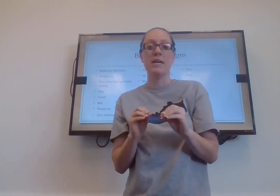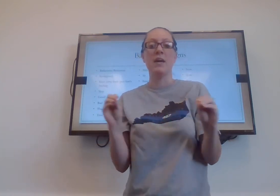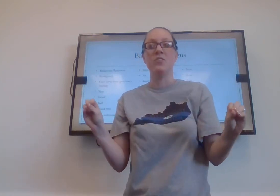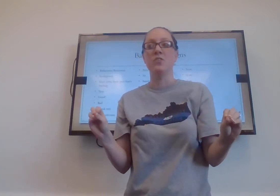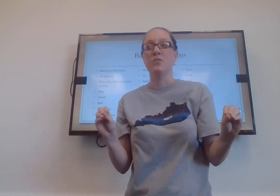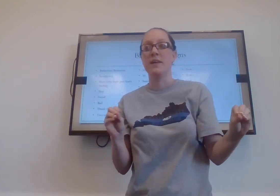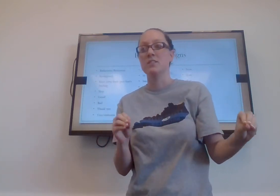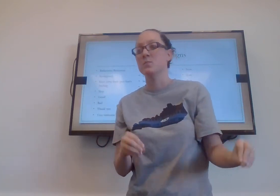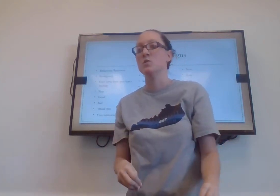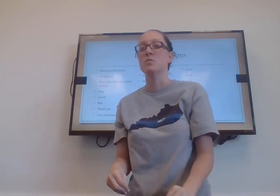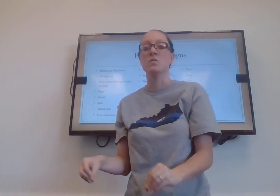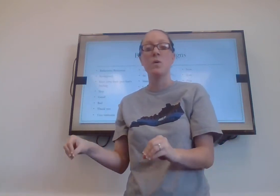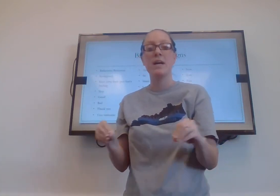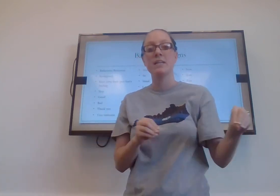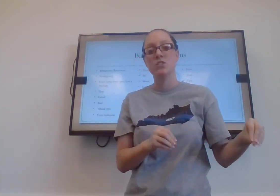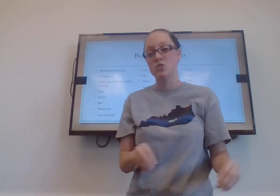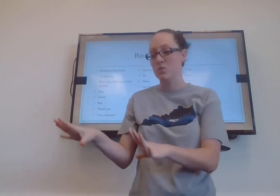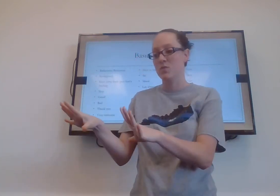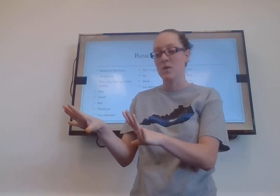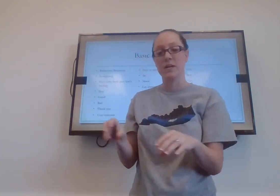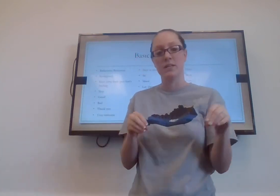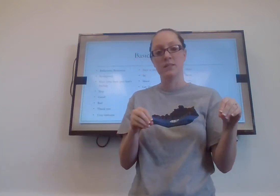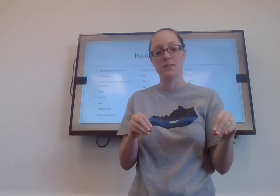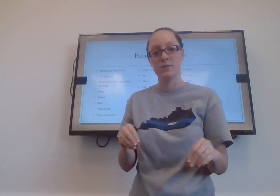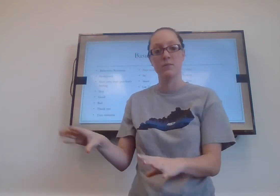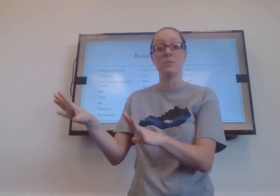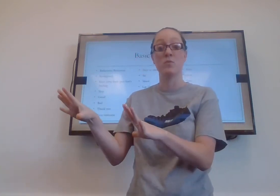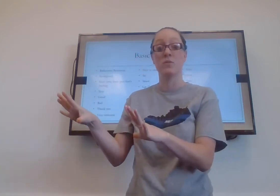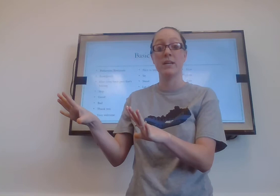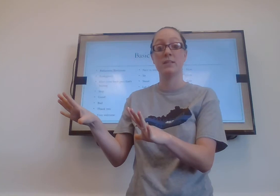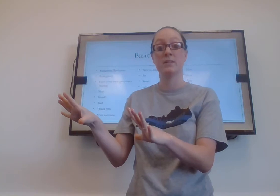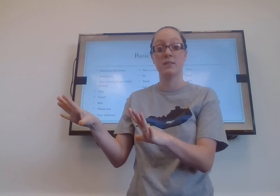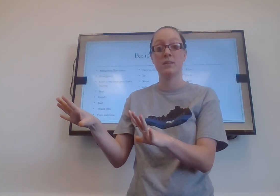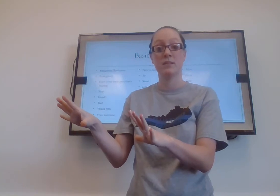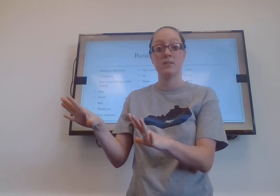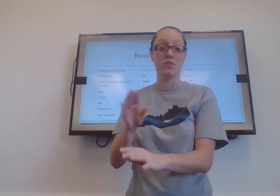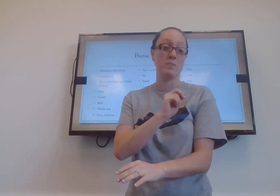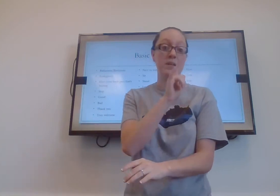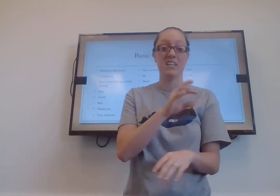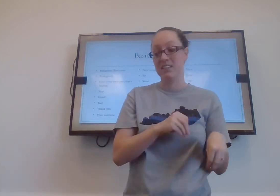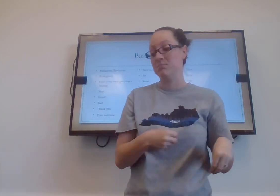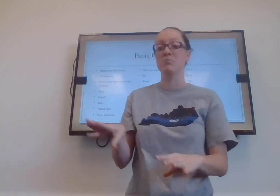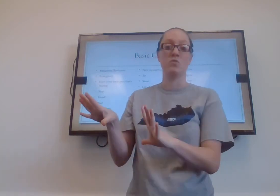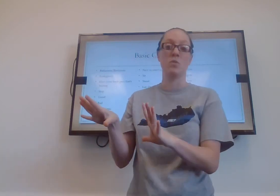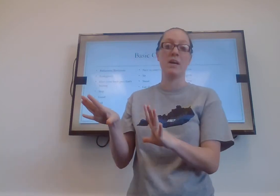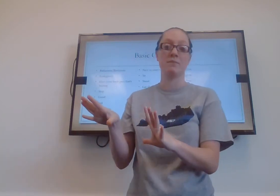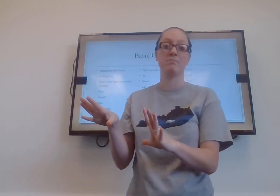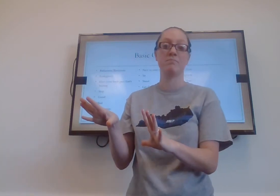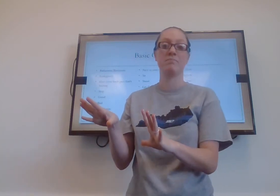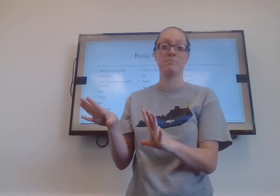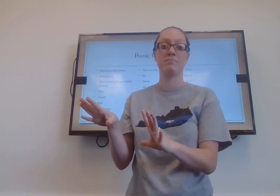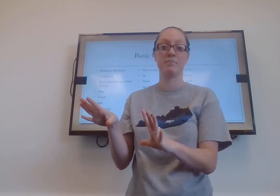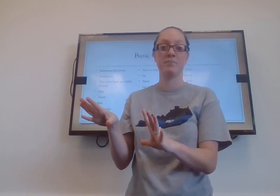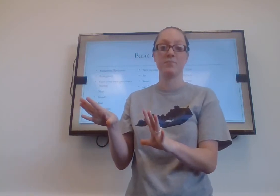If someone's moved away, so you move away. May move away. Billy moved away.